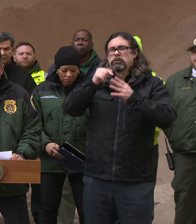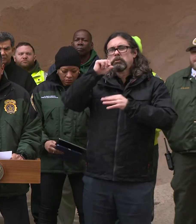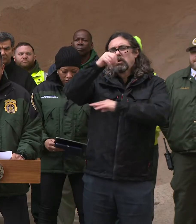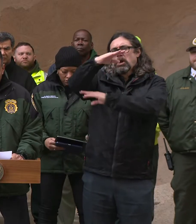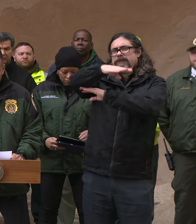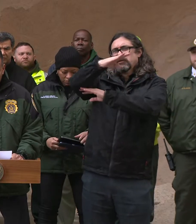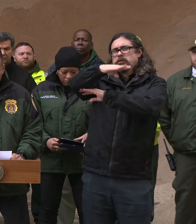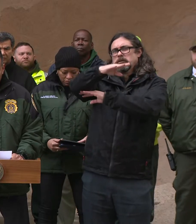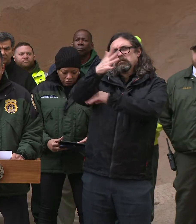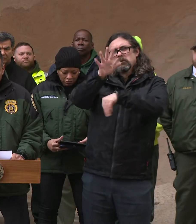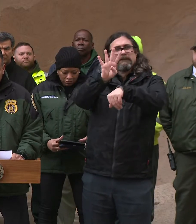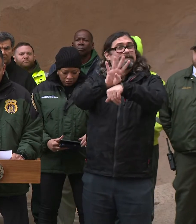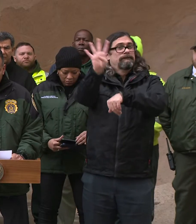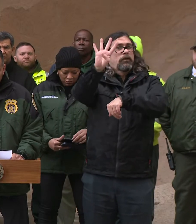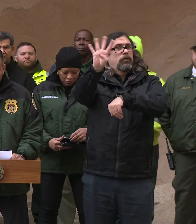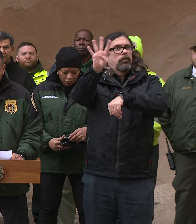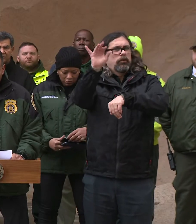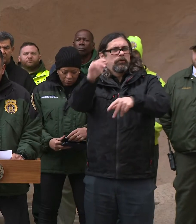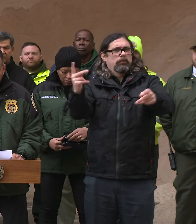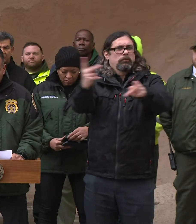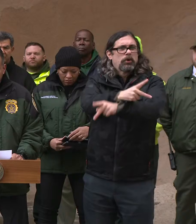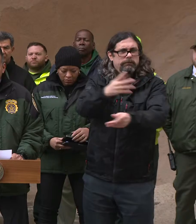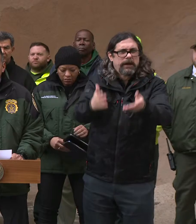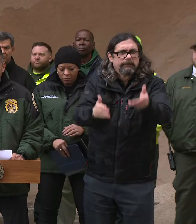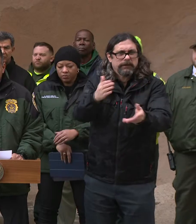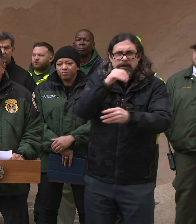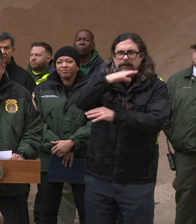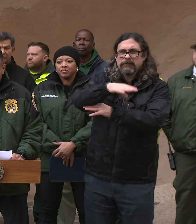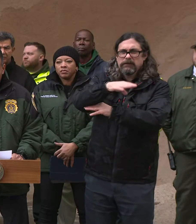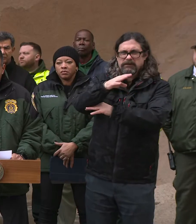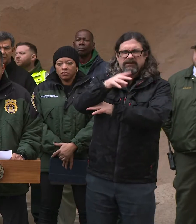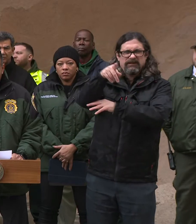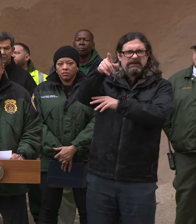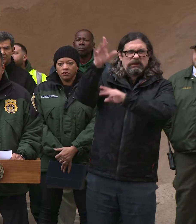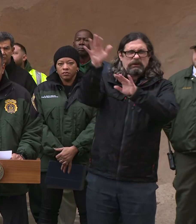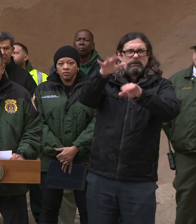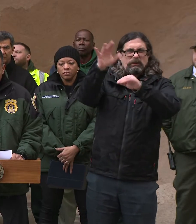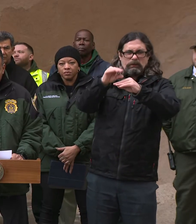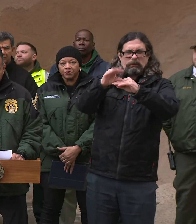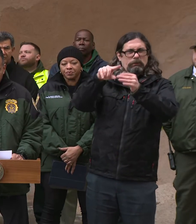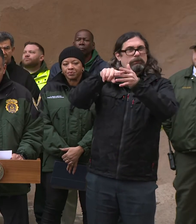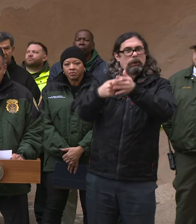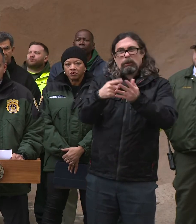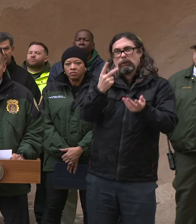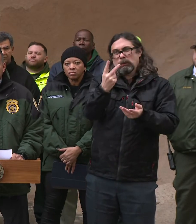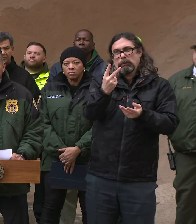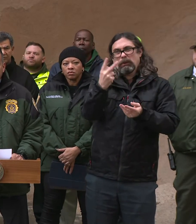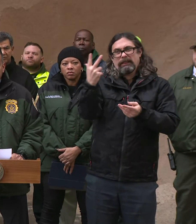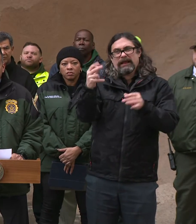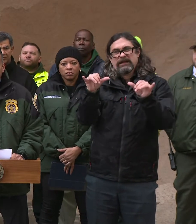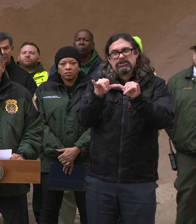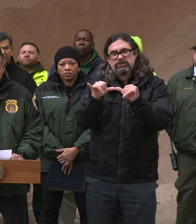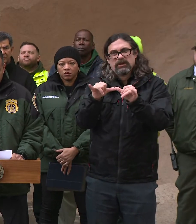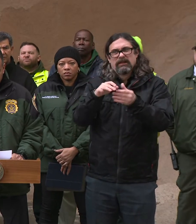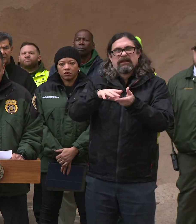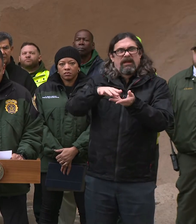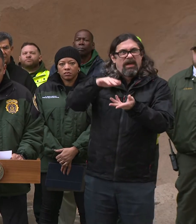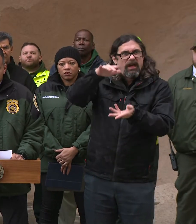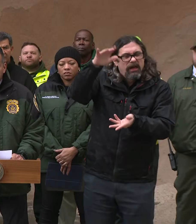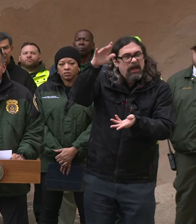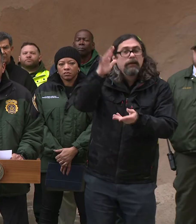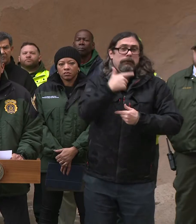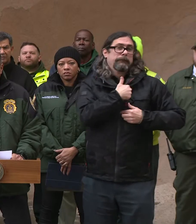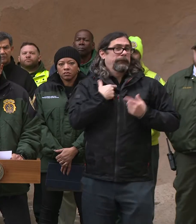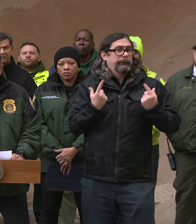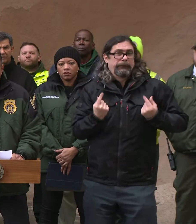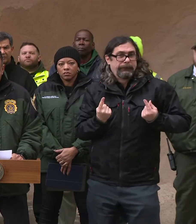trucks, to spread salt on every roadway and bike lane in the city, and to make sure that you and your families can enjoy the holiday weekend.